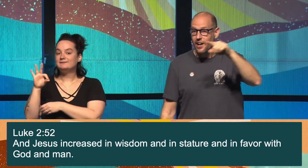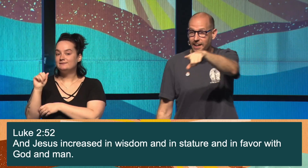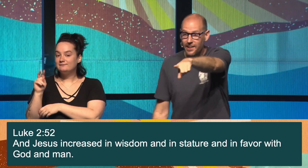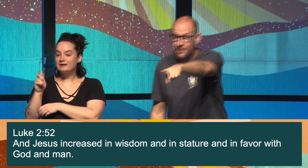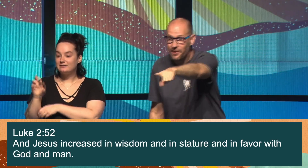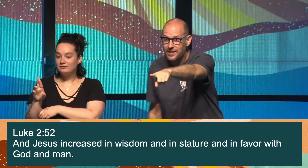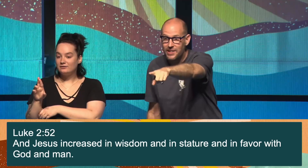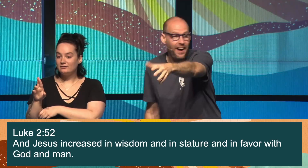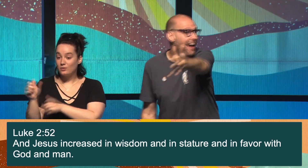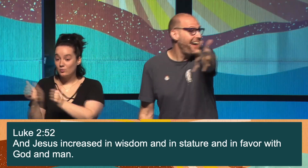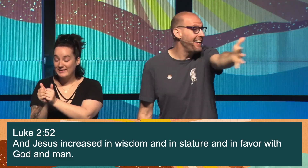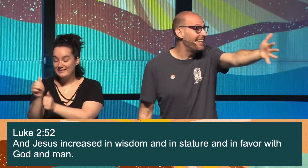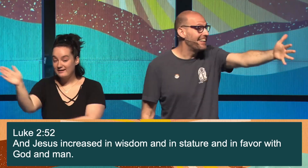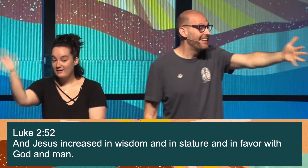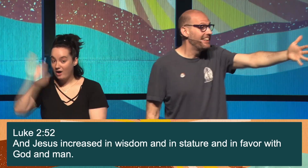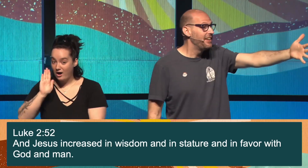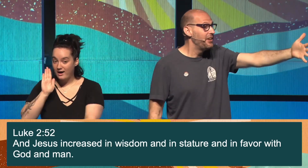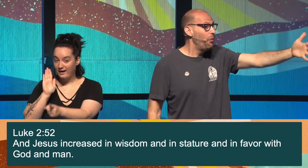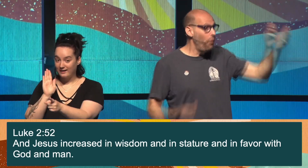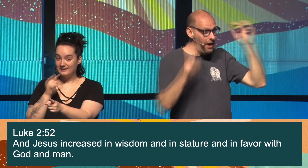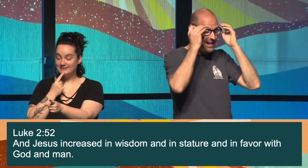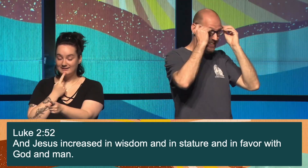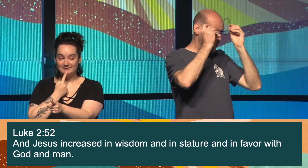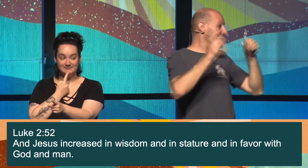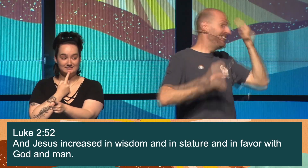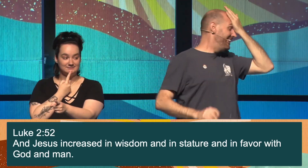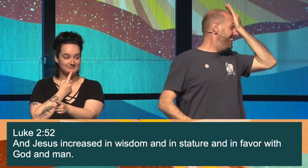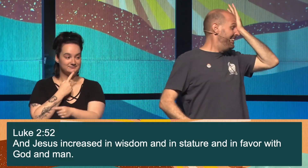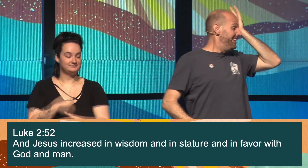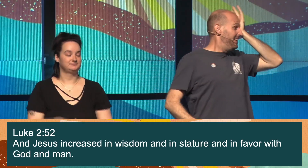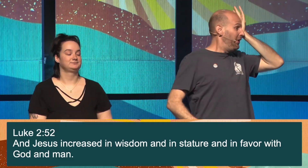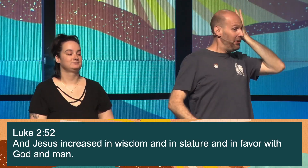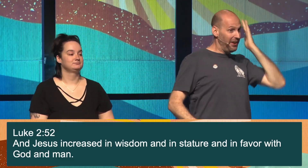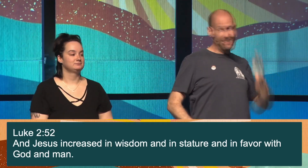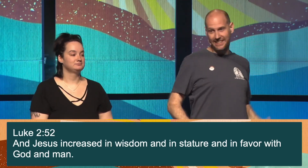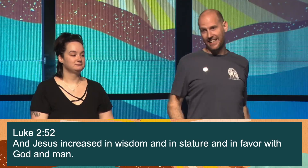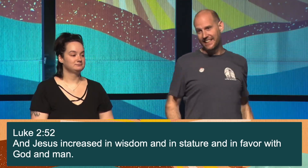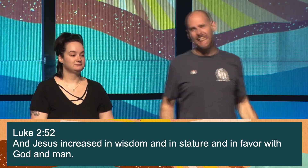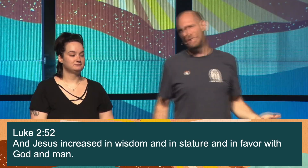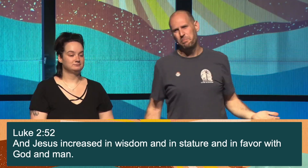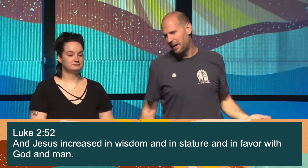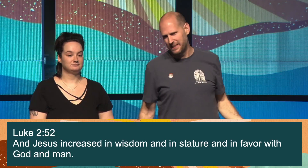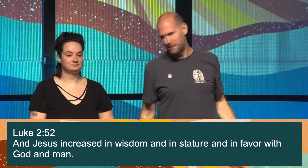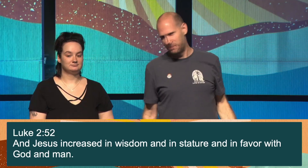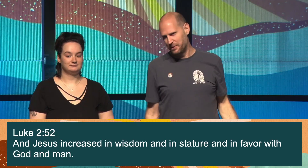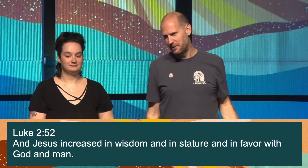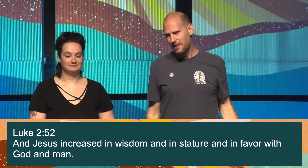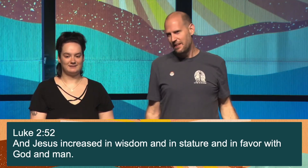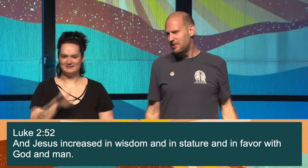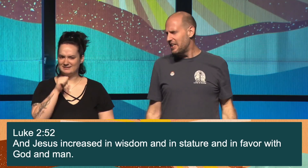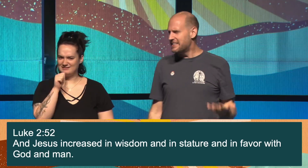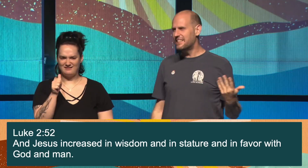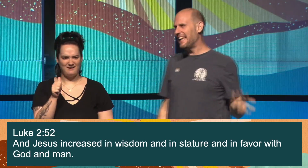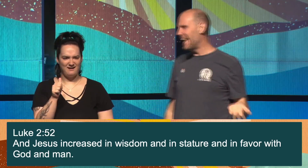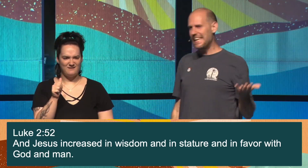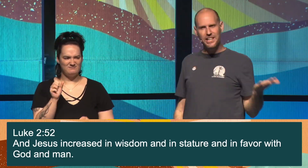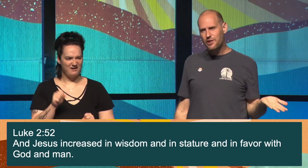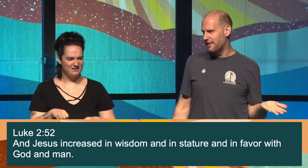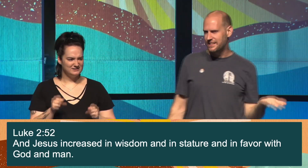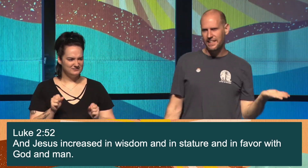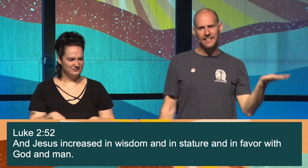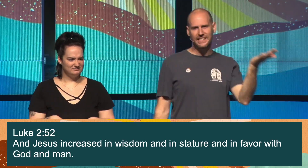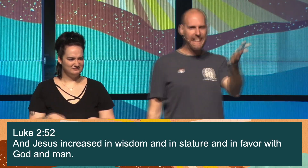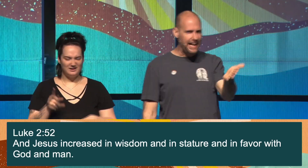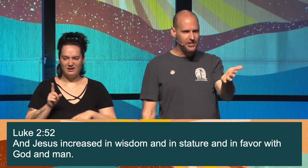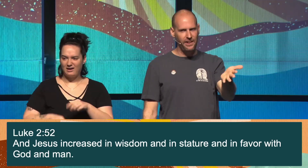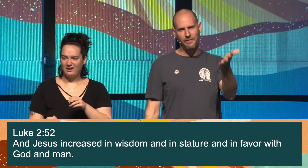with God. What? Hold on a second. That's impossible. Jesus can't